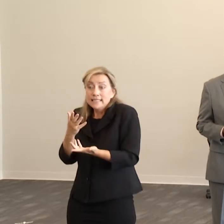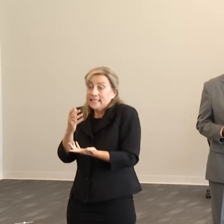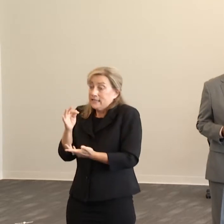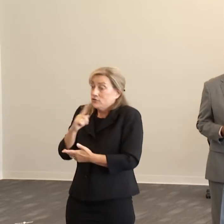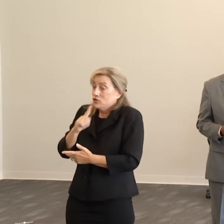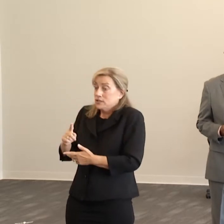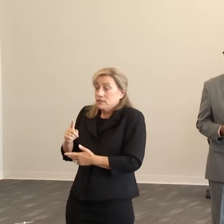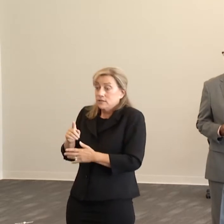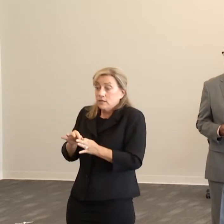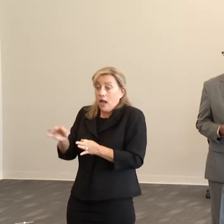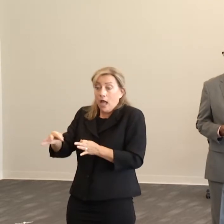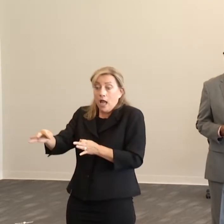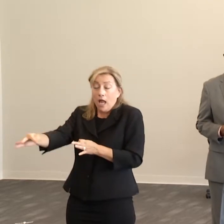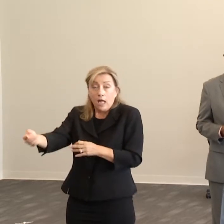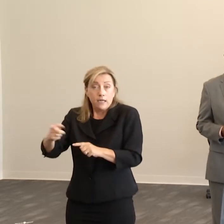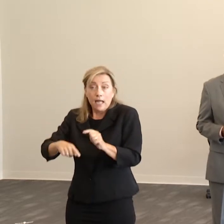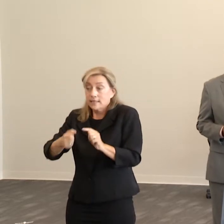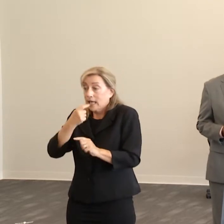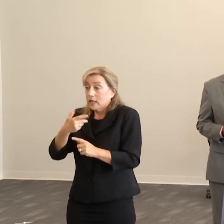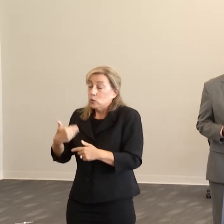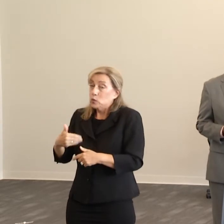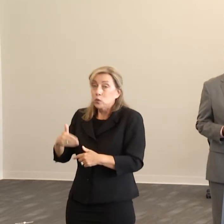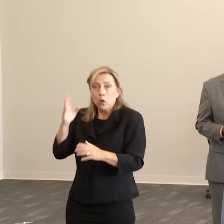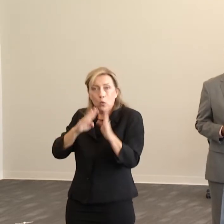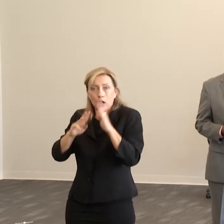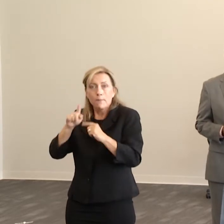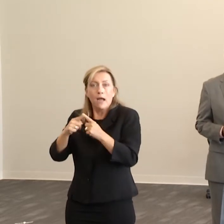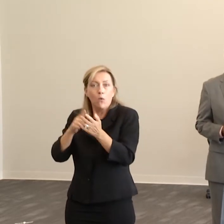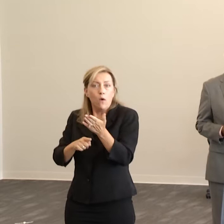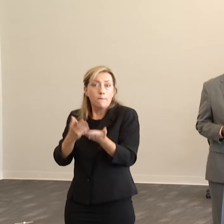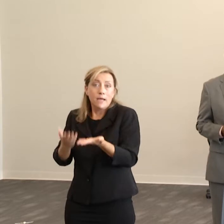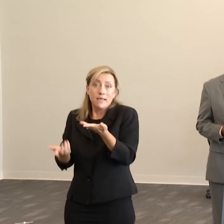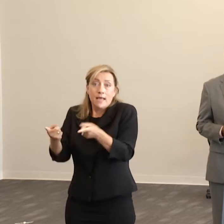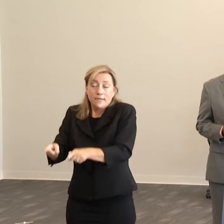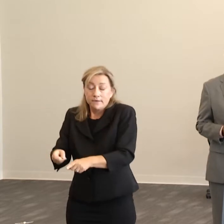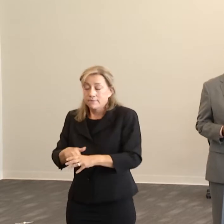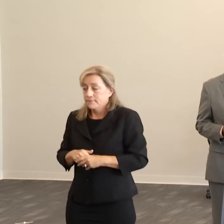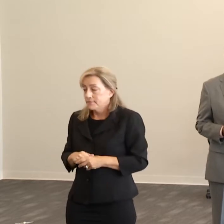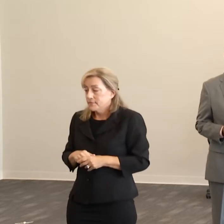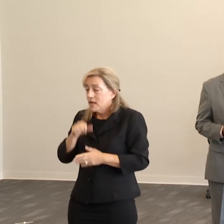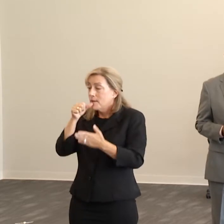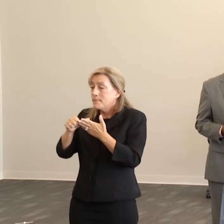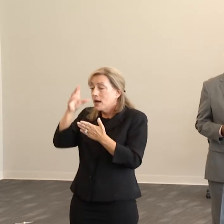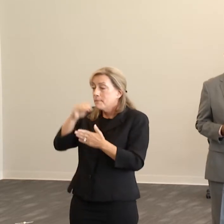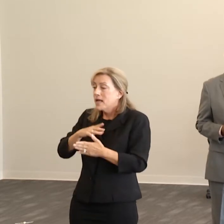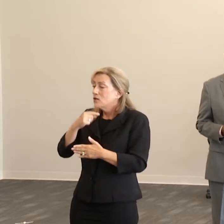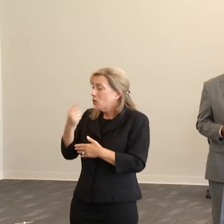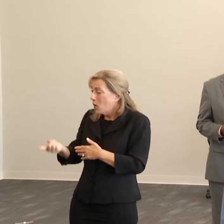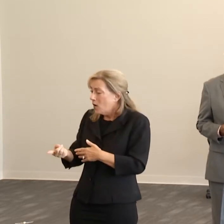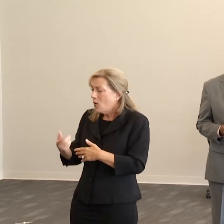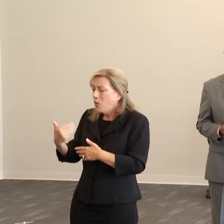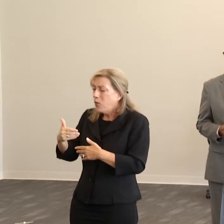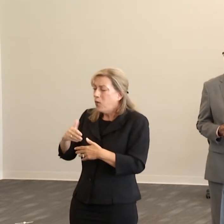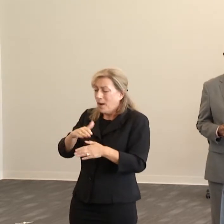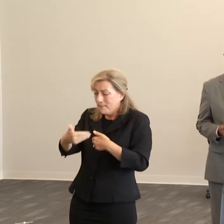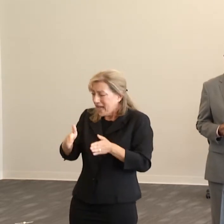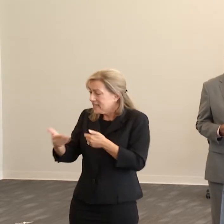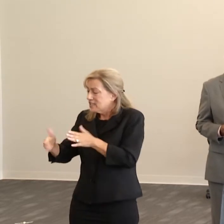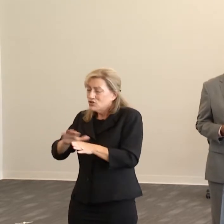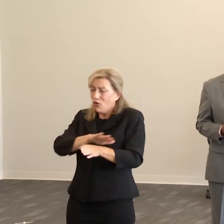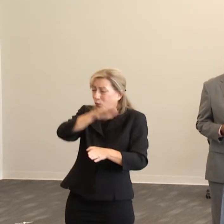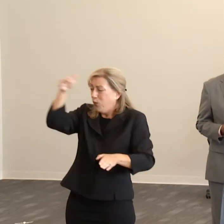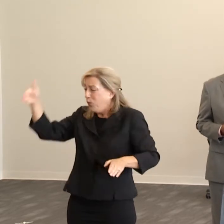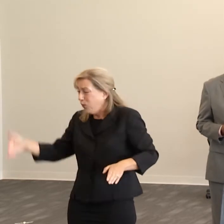mean, and I think we all understand that. Her local mailman told her they were flooded with packages and they were not allowed to